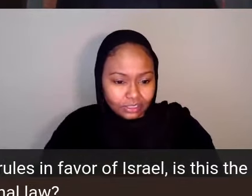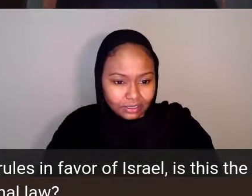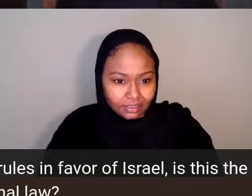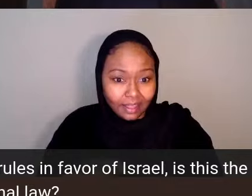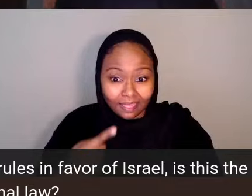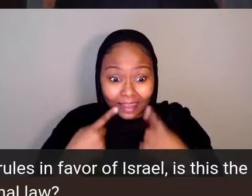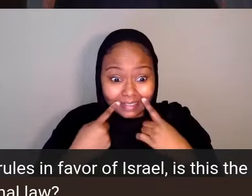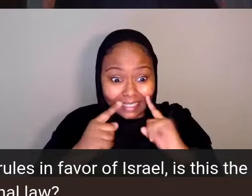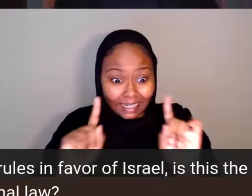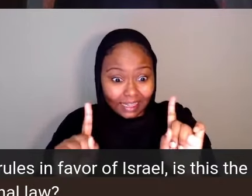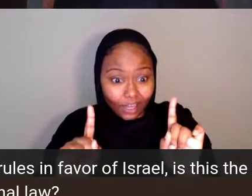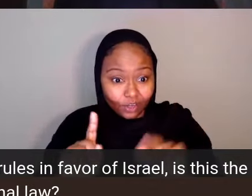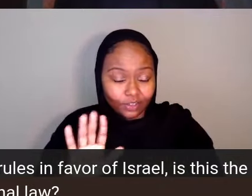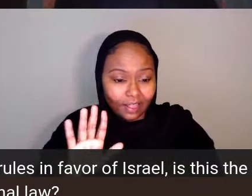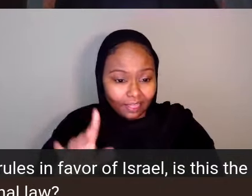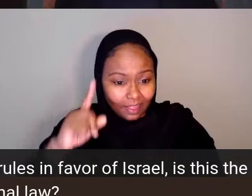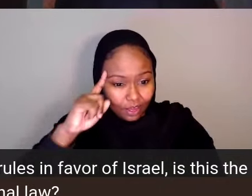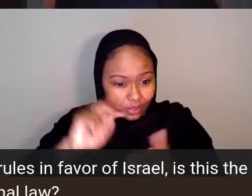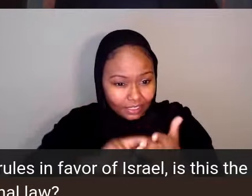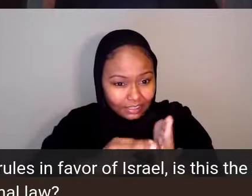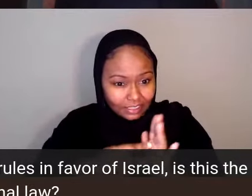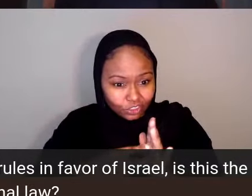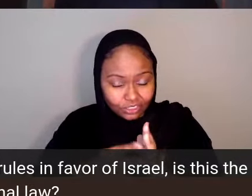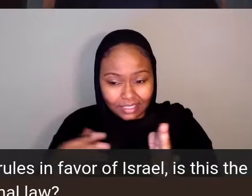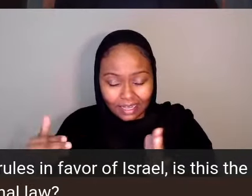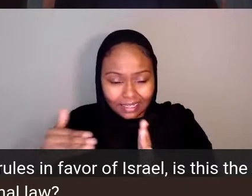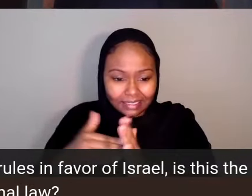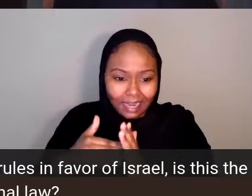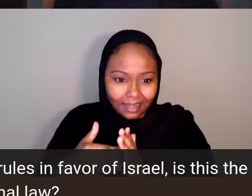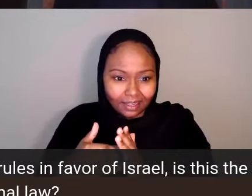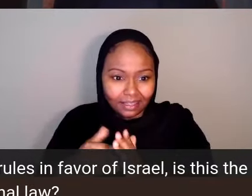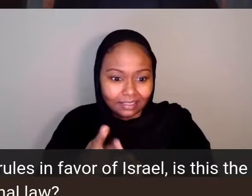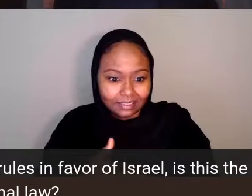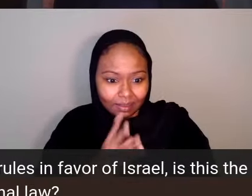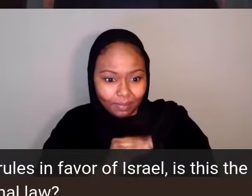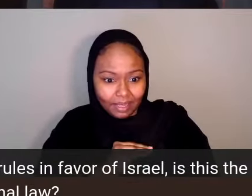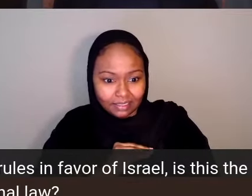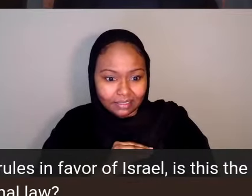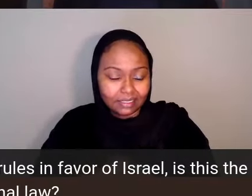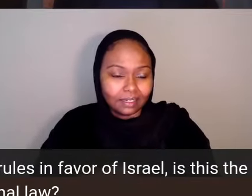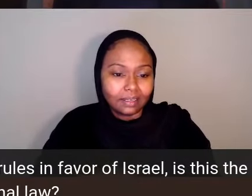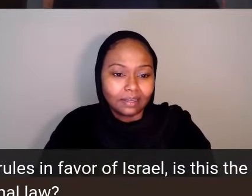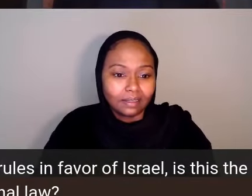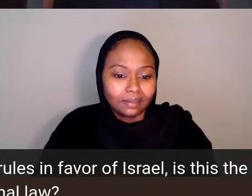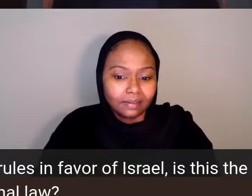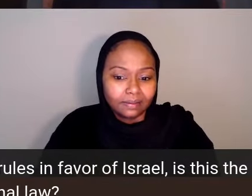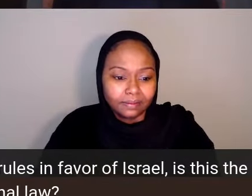declared their attack against the Palestinian population in Gaza. And